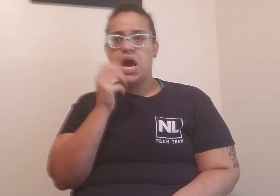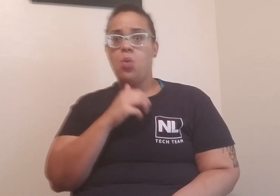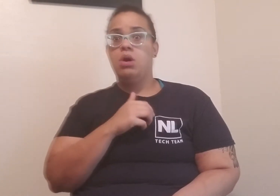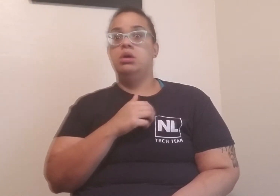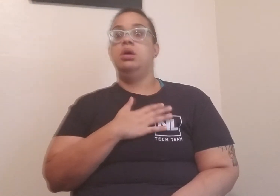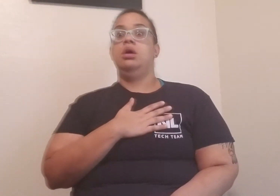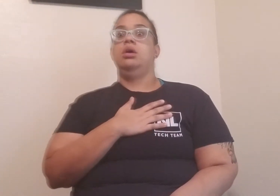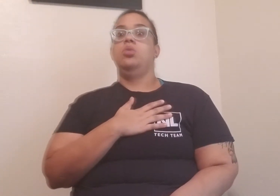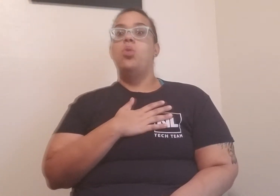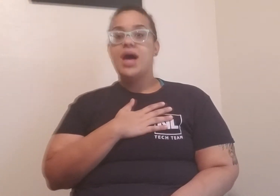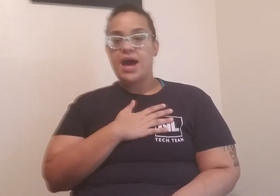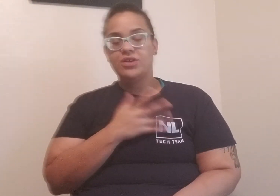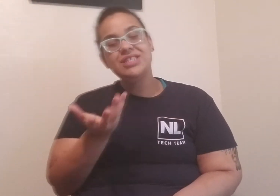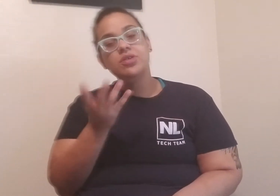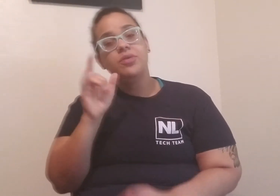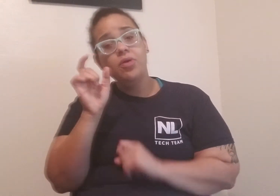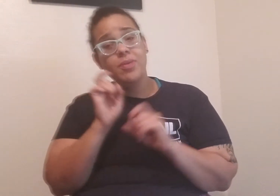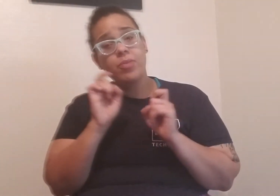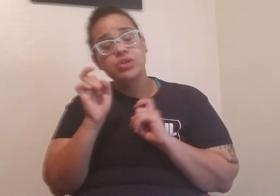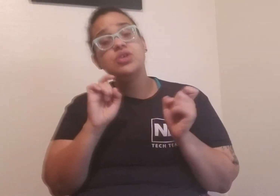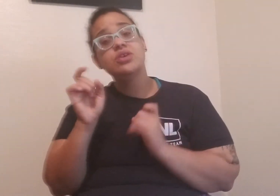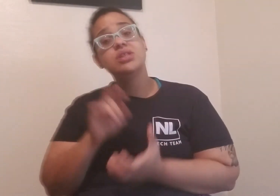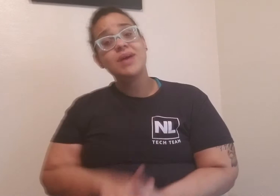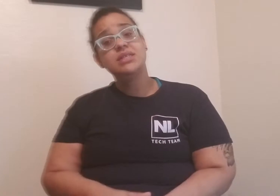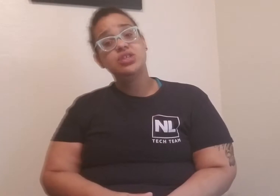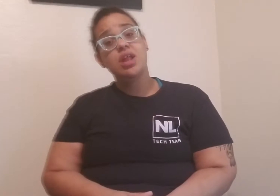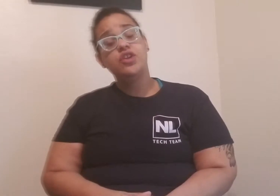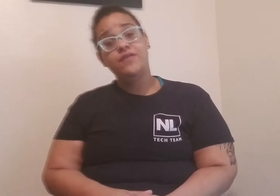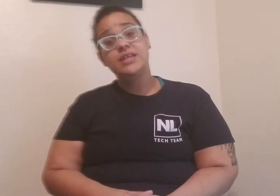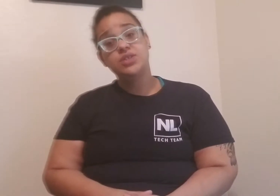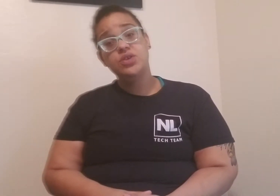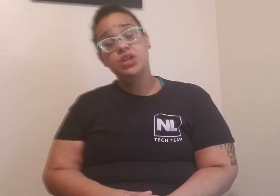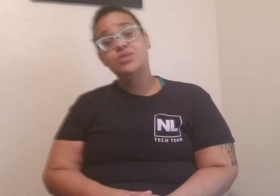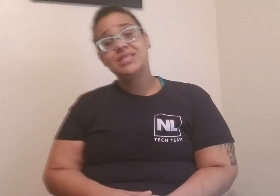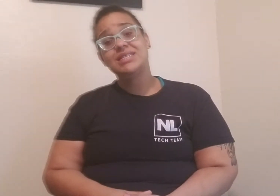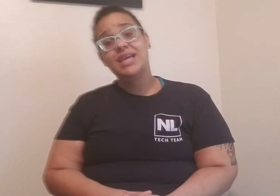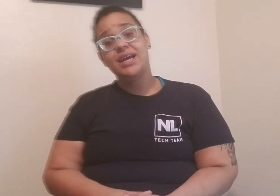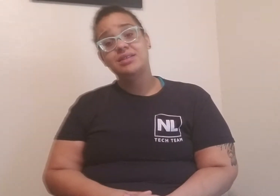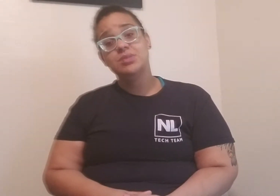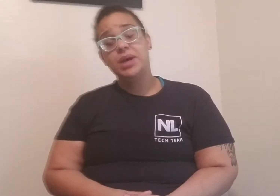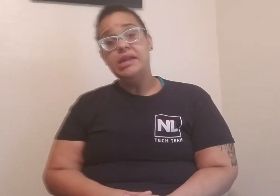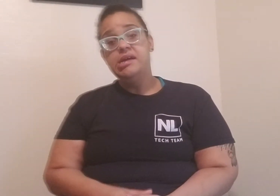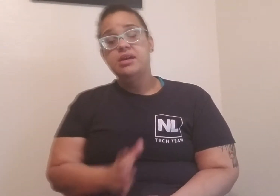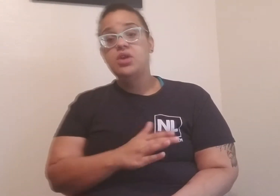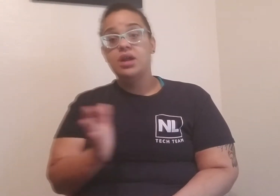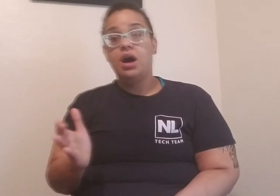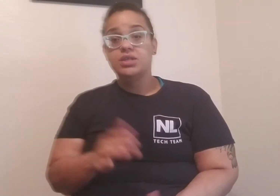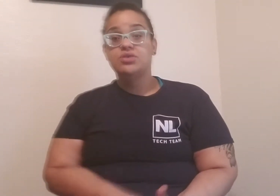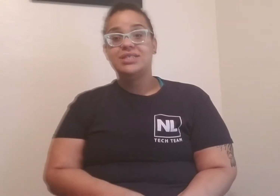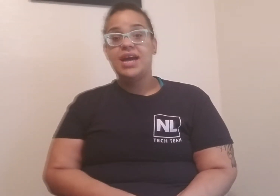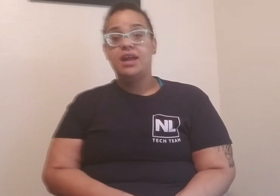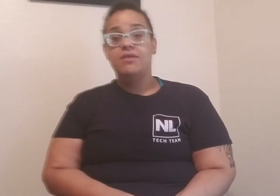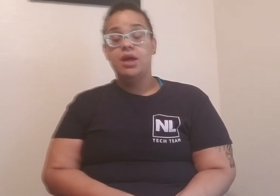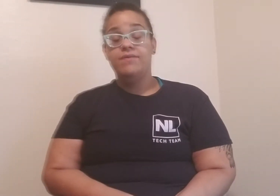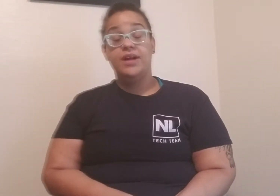or wow. Just remember, 2/3 of the message is on your face. So you can use these signs, but you can also just add inflection